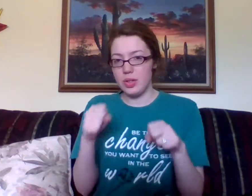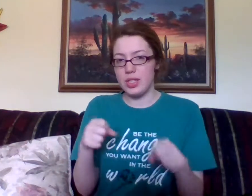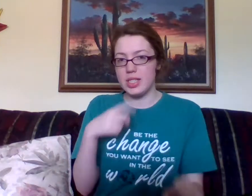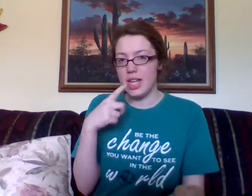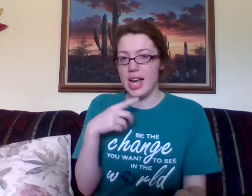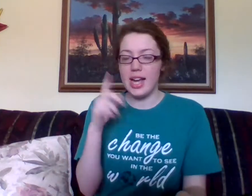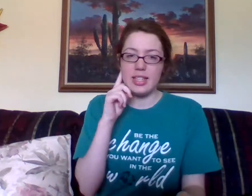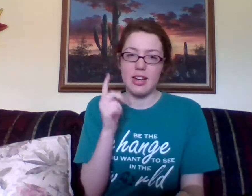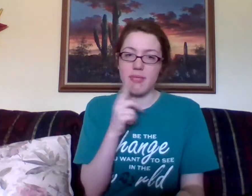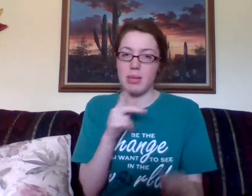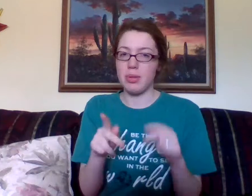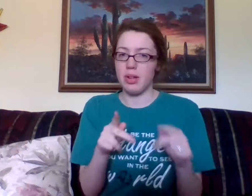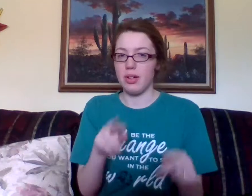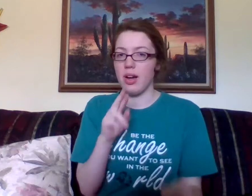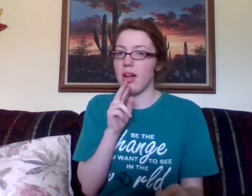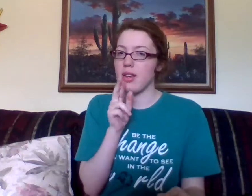could say deaf people are not